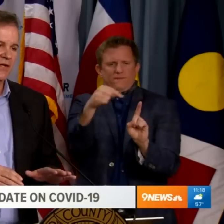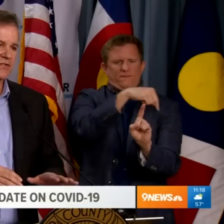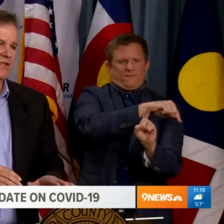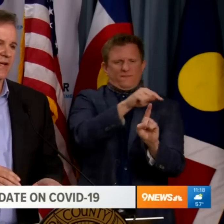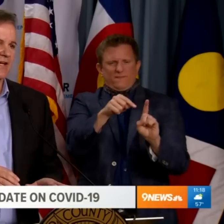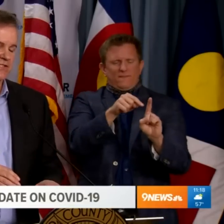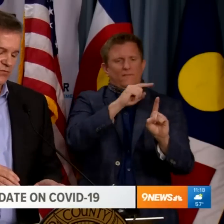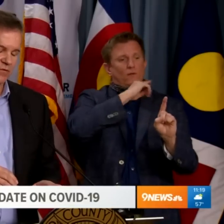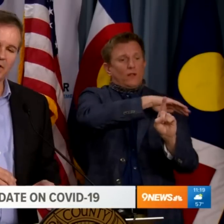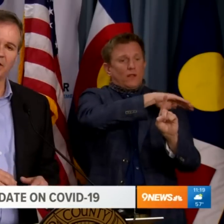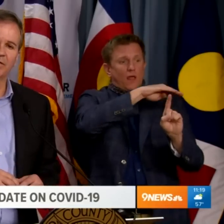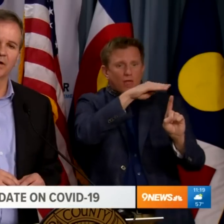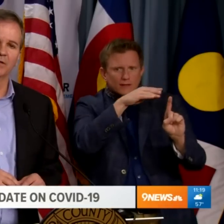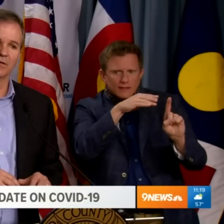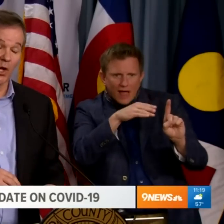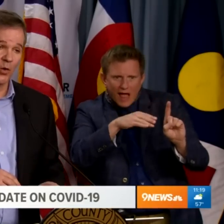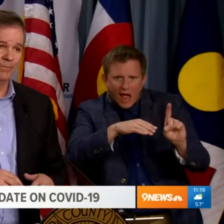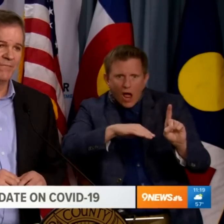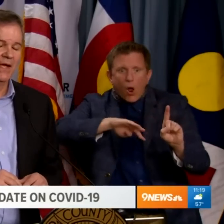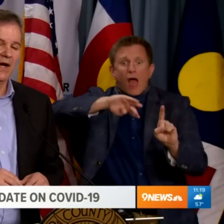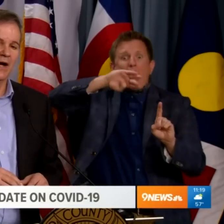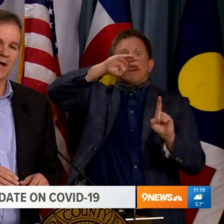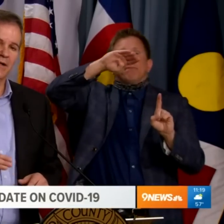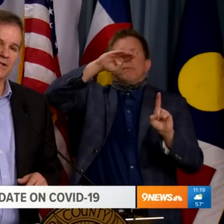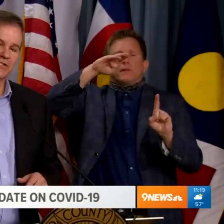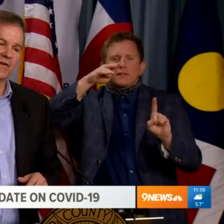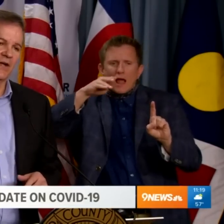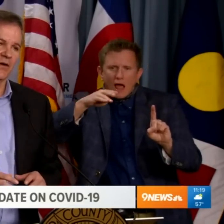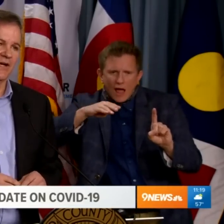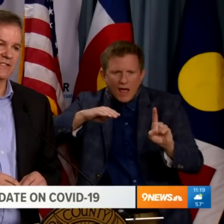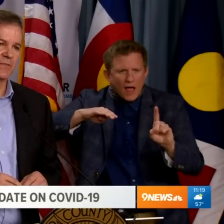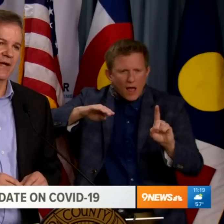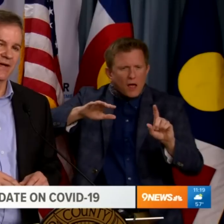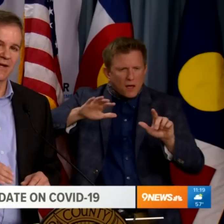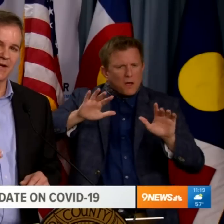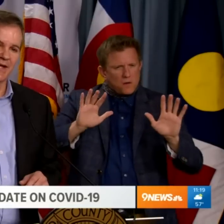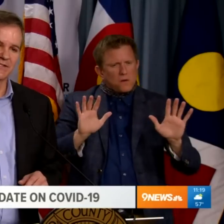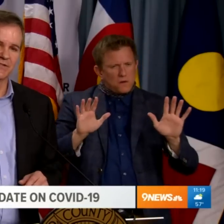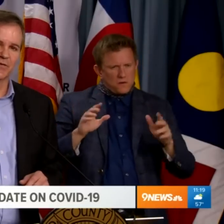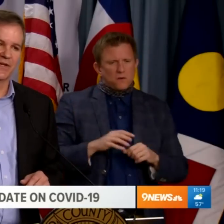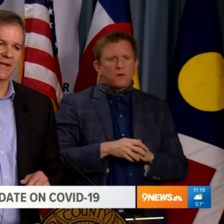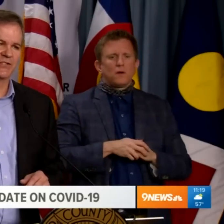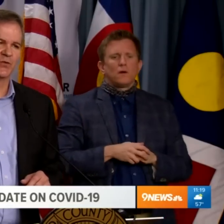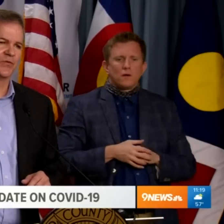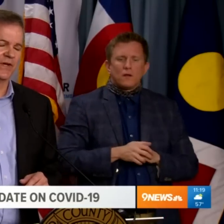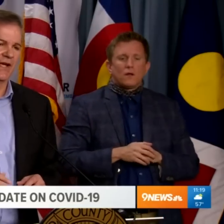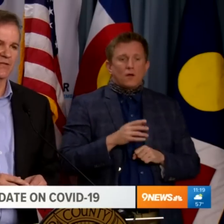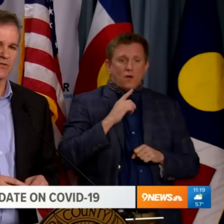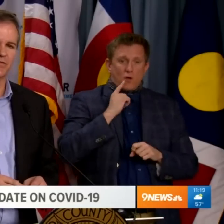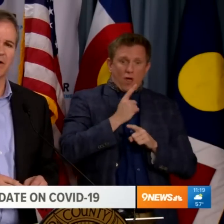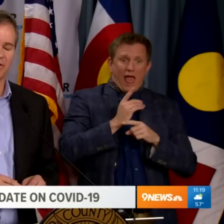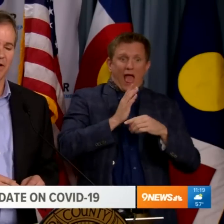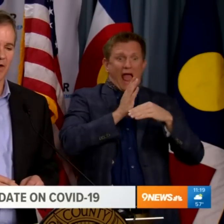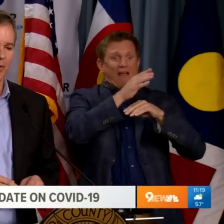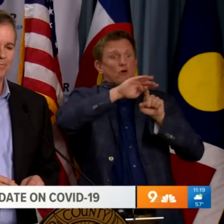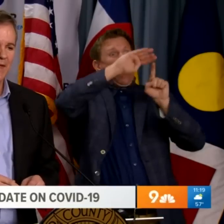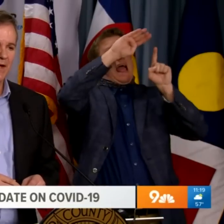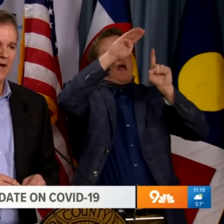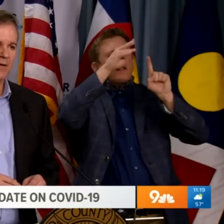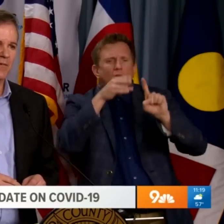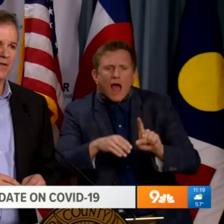maybe 65 cases on average a day. When you look at those charts and you see those little blips and increase in numbers, take a look at